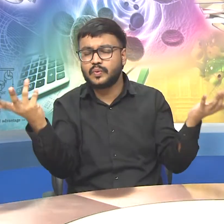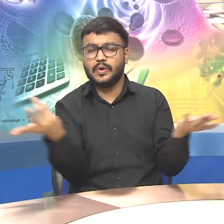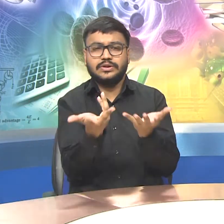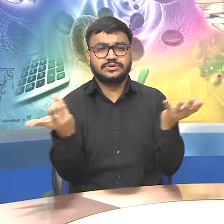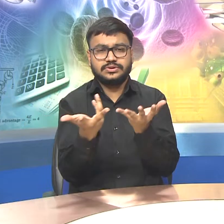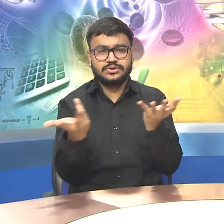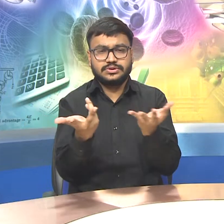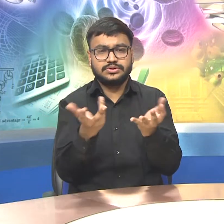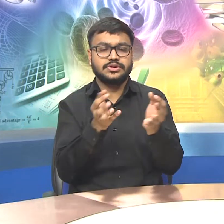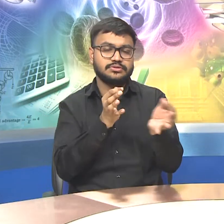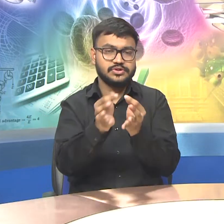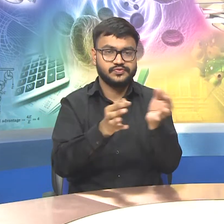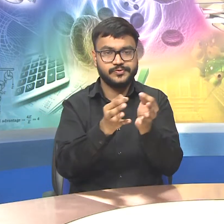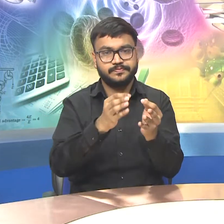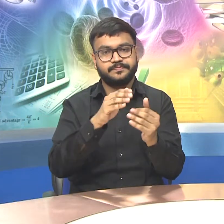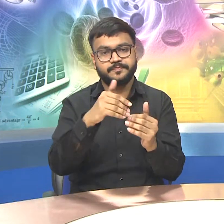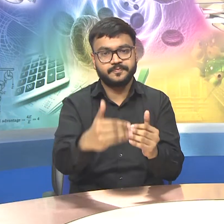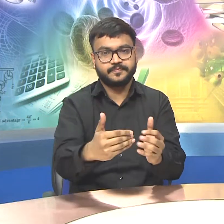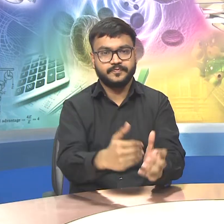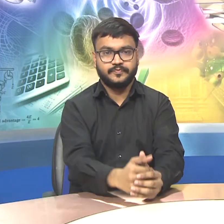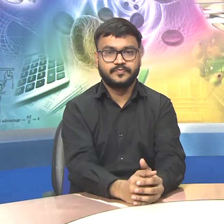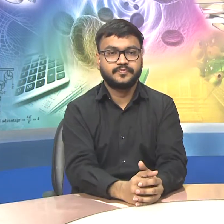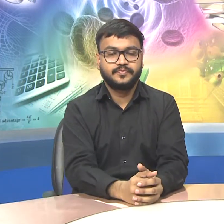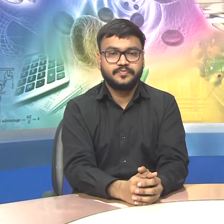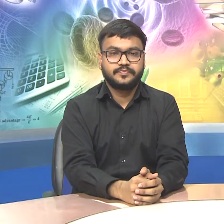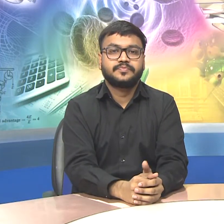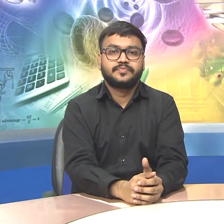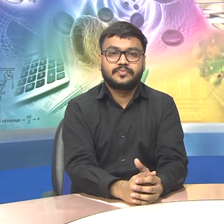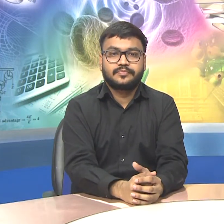how the meaning of sign can be changed.